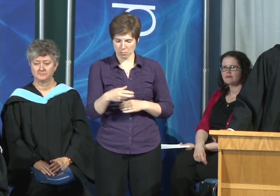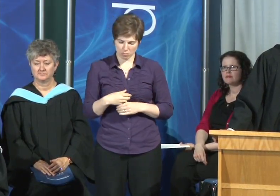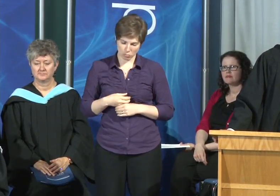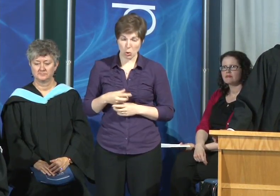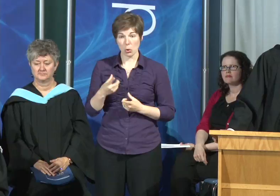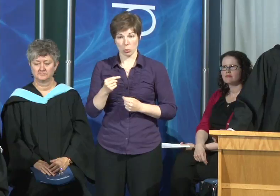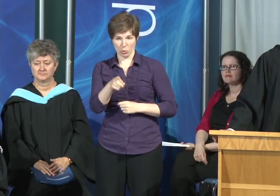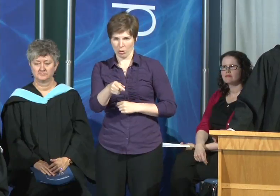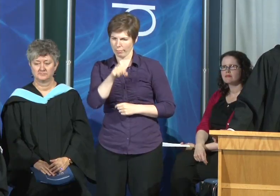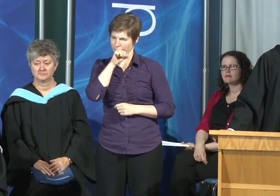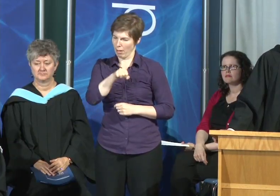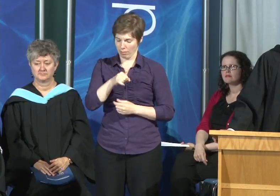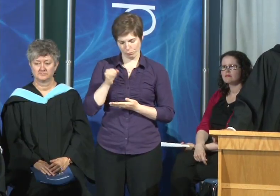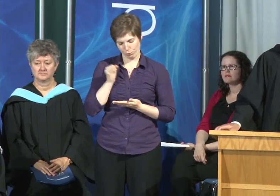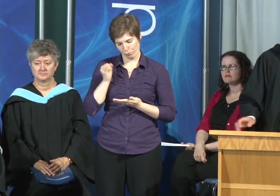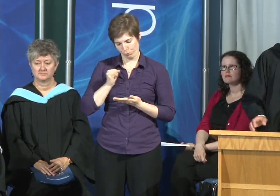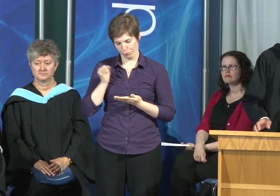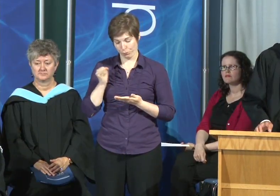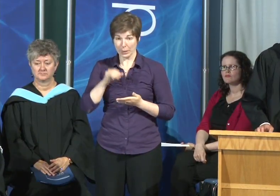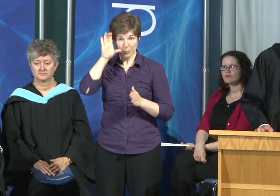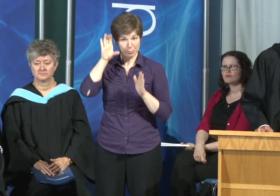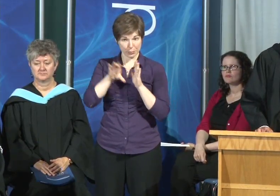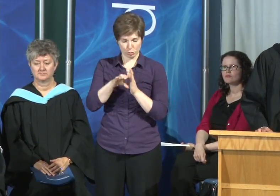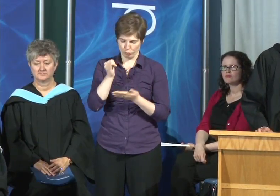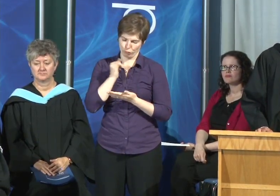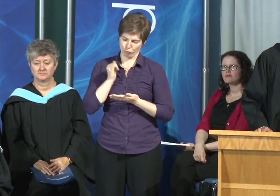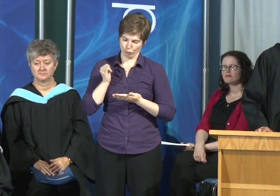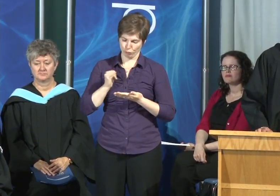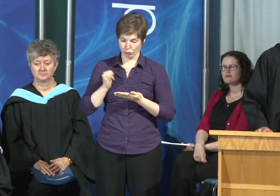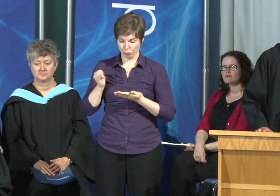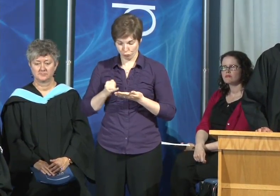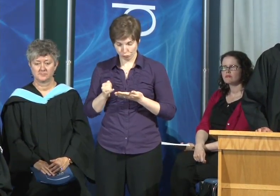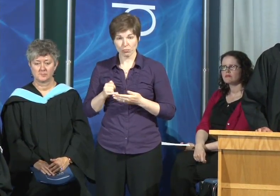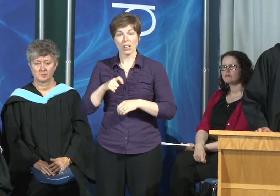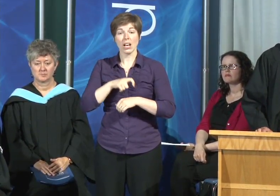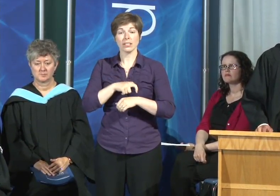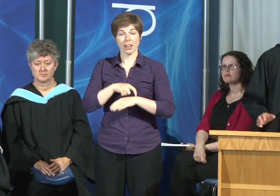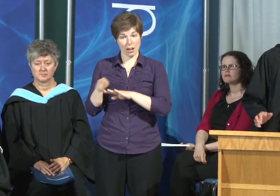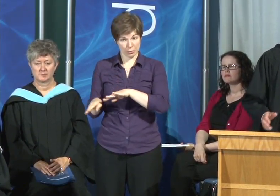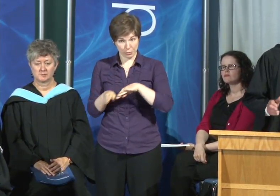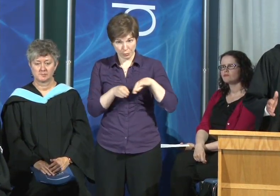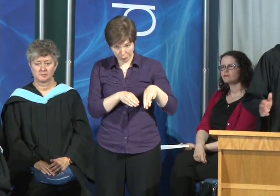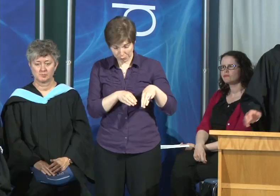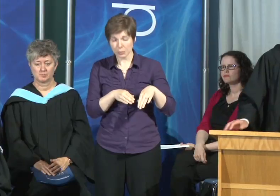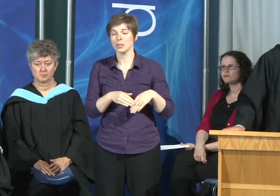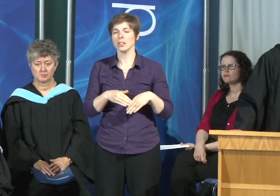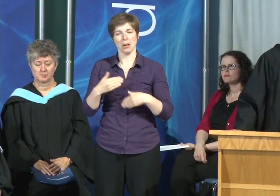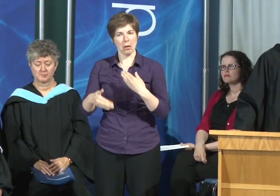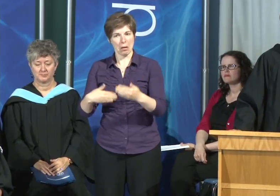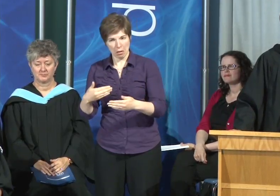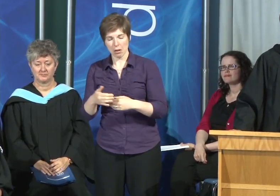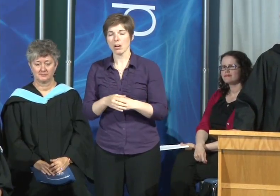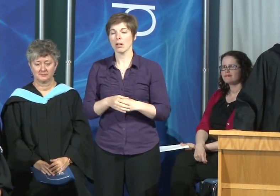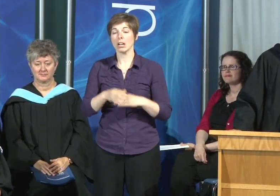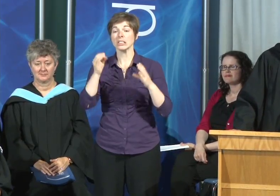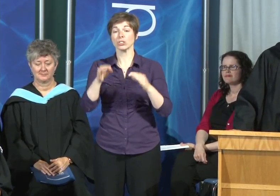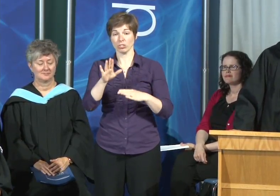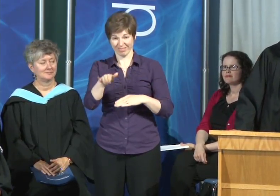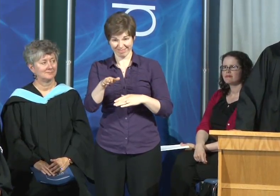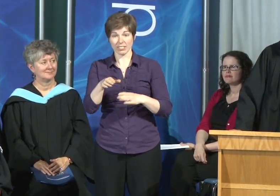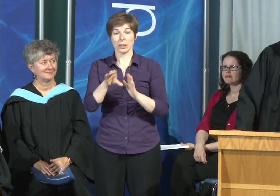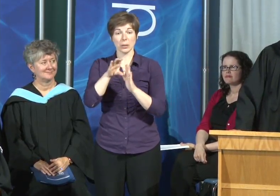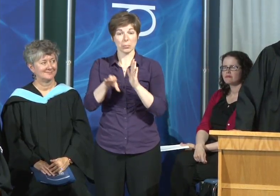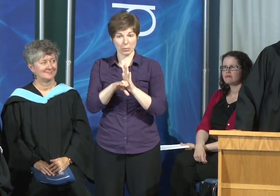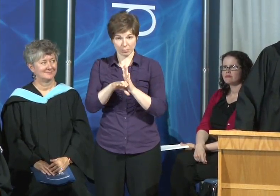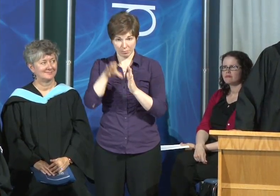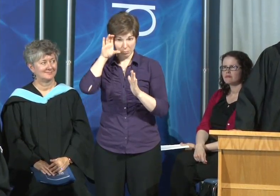activity, which was drawing a picture. And when it was time to move on to the next activity, the teacher said to her, "Would you please put away your picture? It's time to move